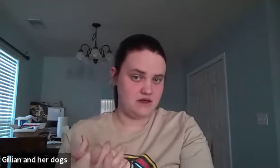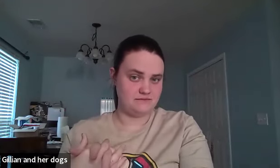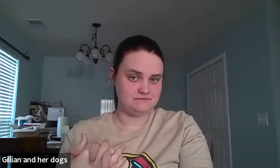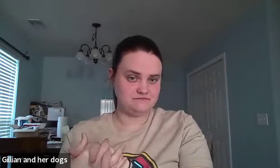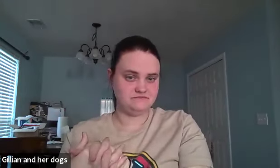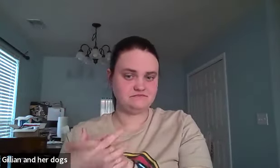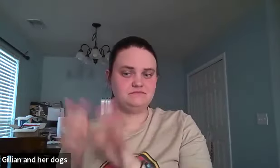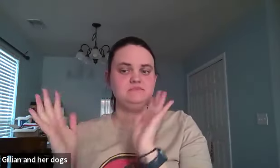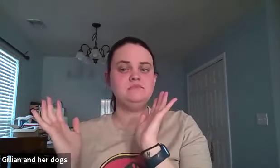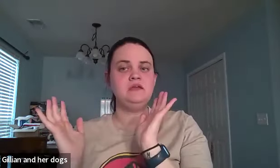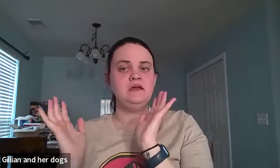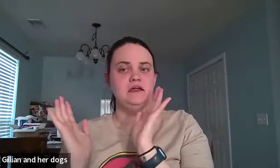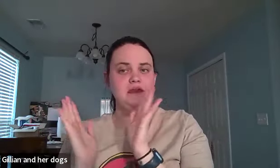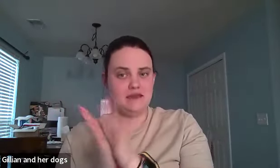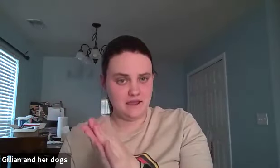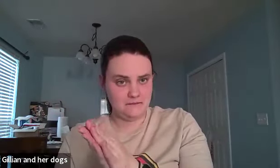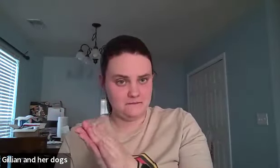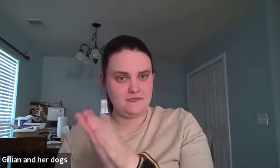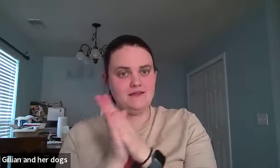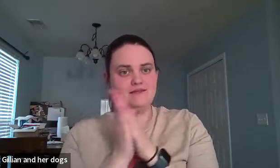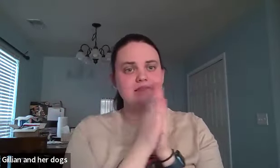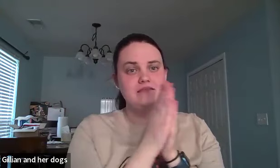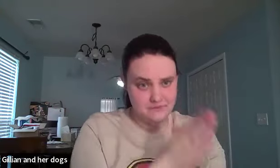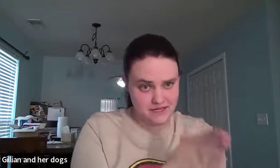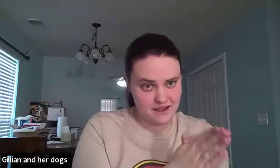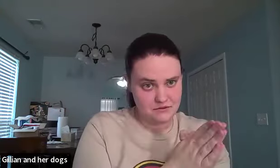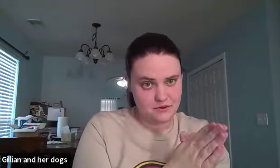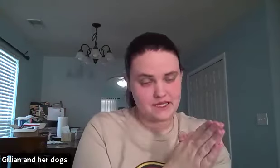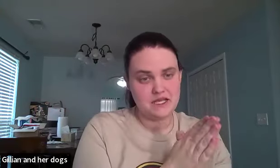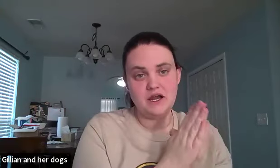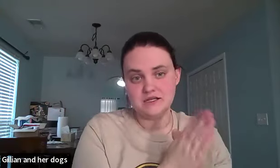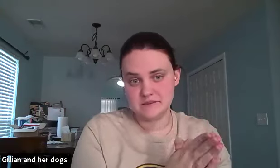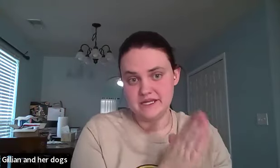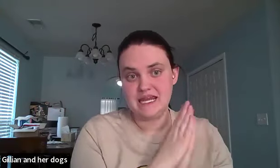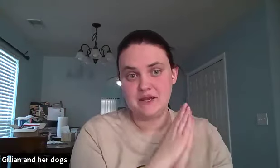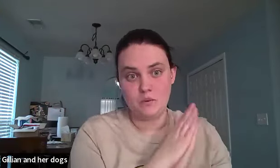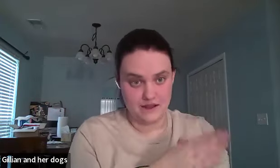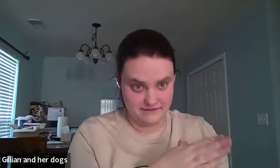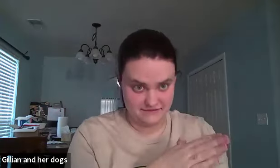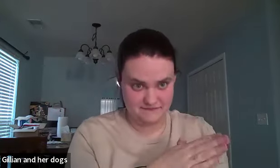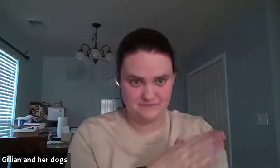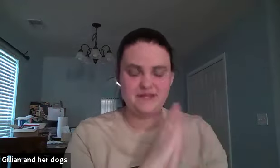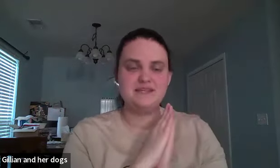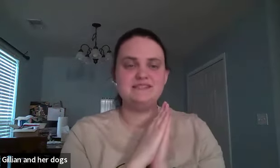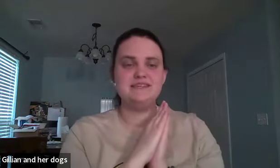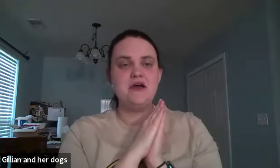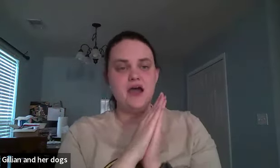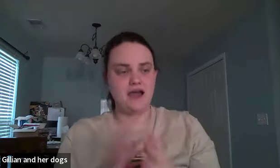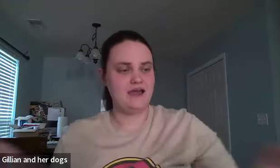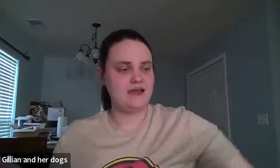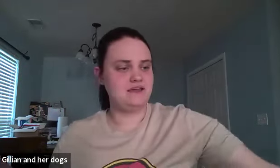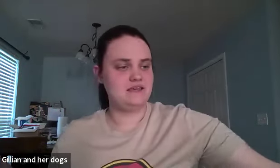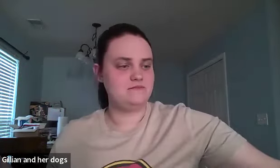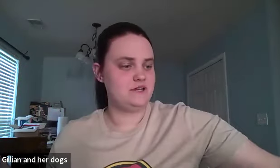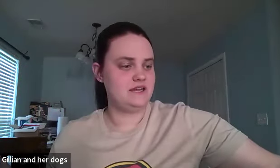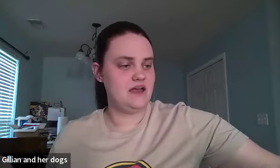Okay. Now, let me add real quick here, husband and wife, because I keep forgetting that